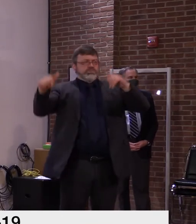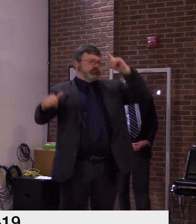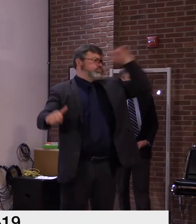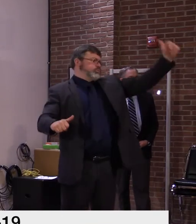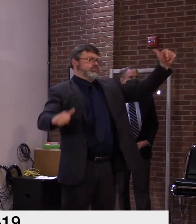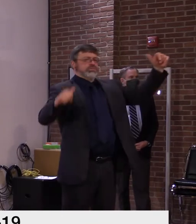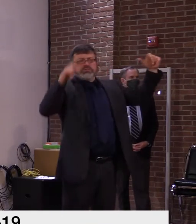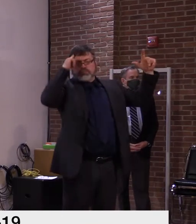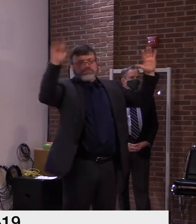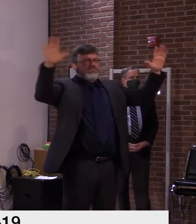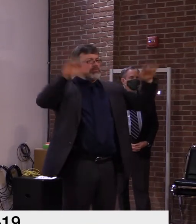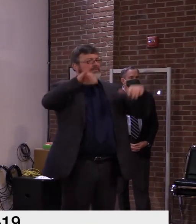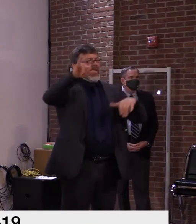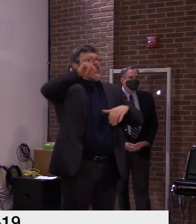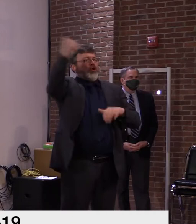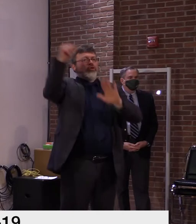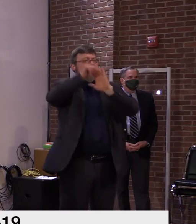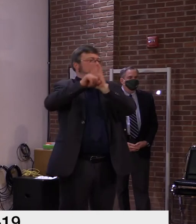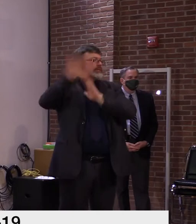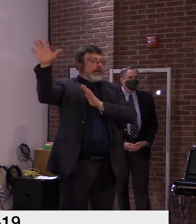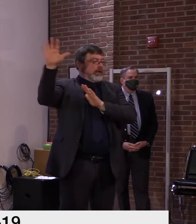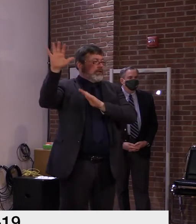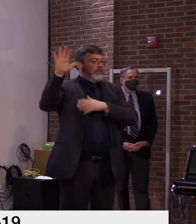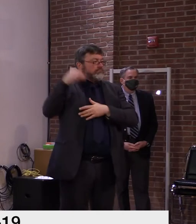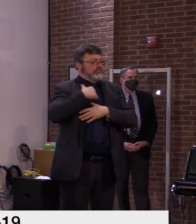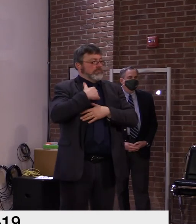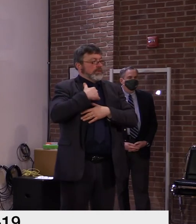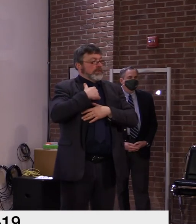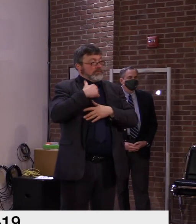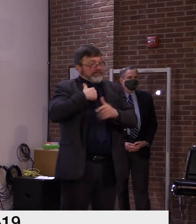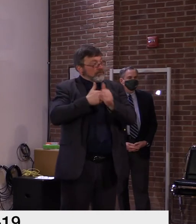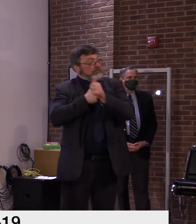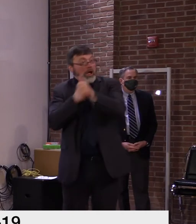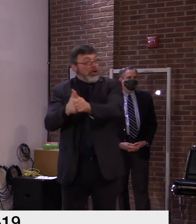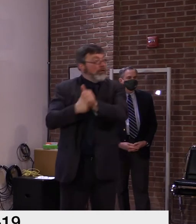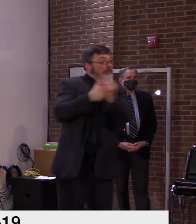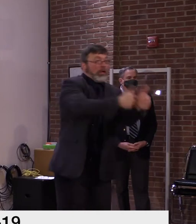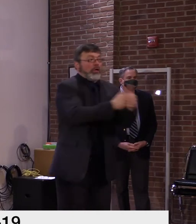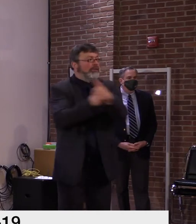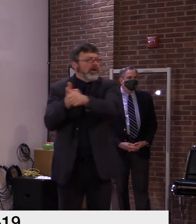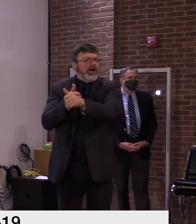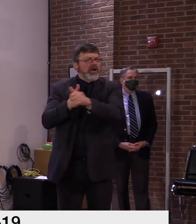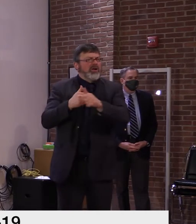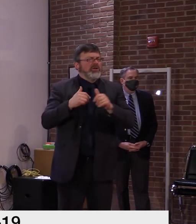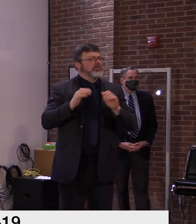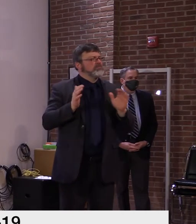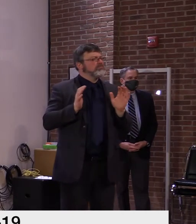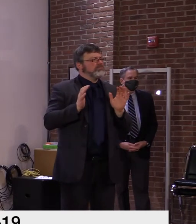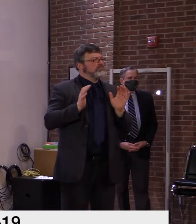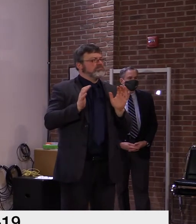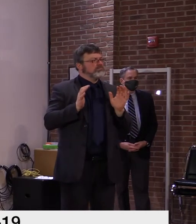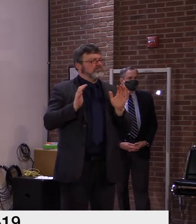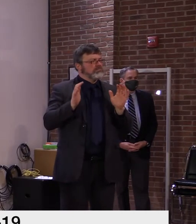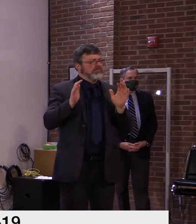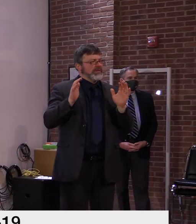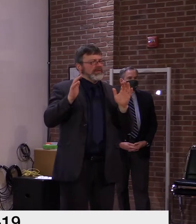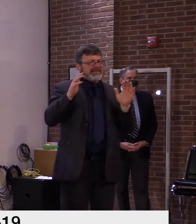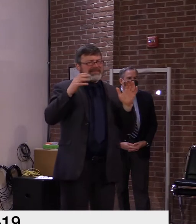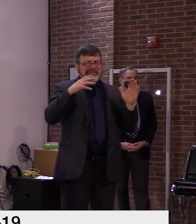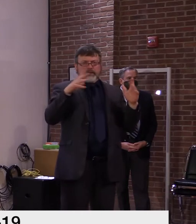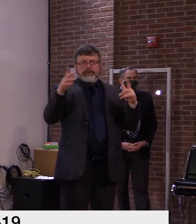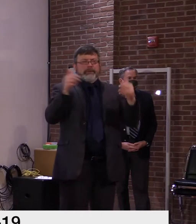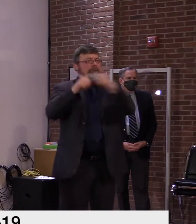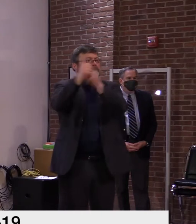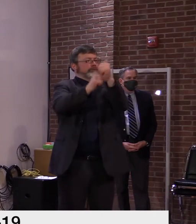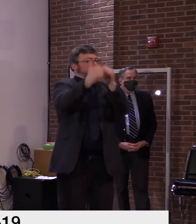lot of areas that they have not. So everyone's using a different strategy, and for us right now, we just can't commit